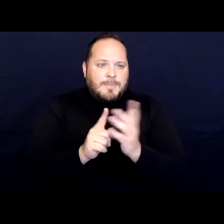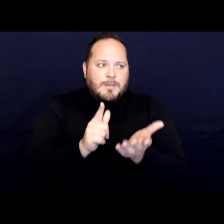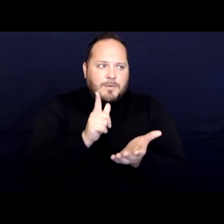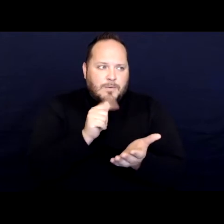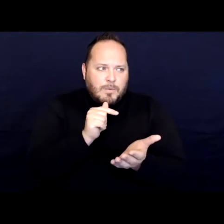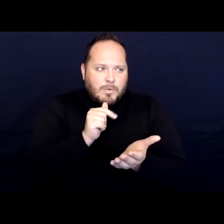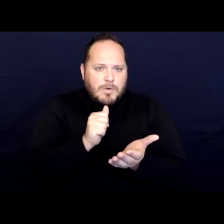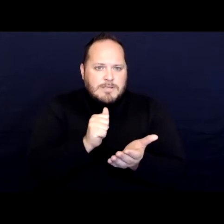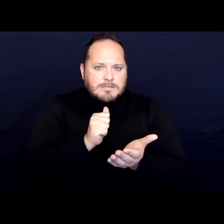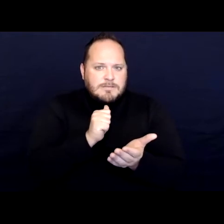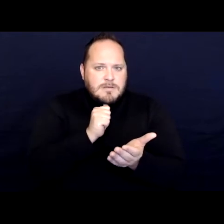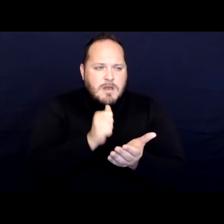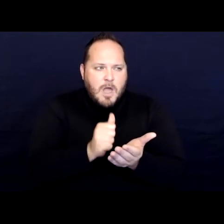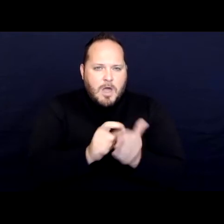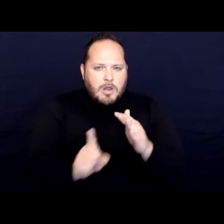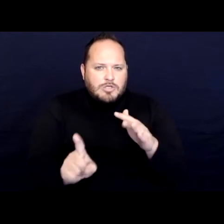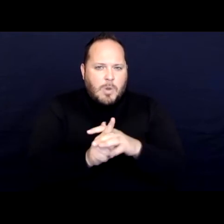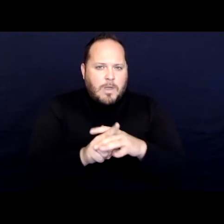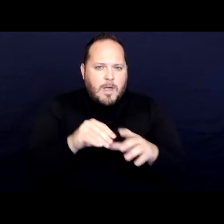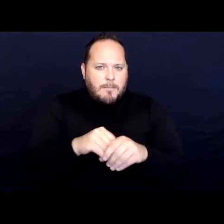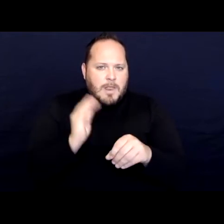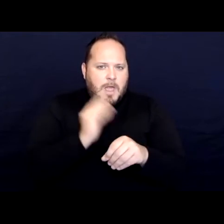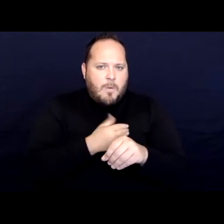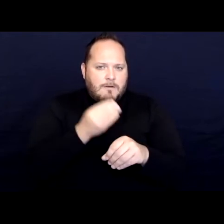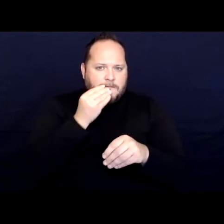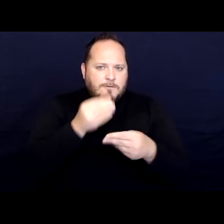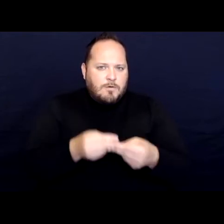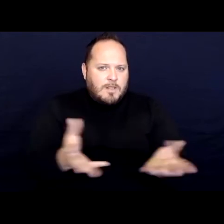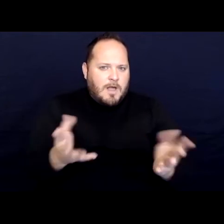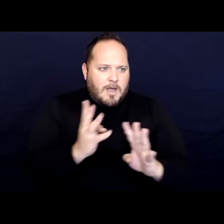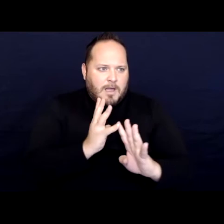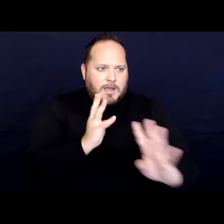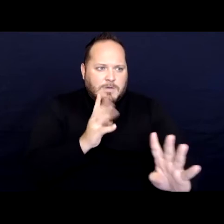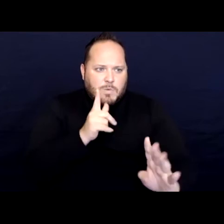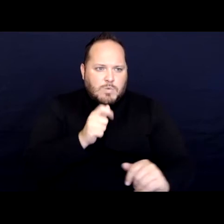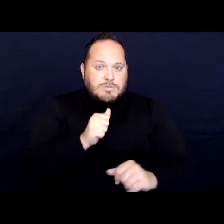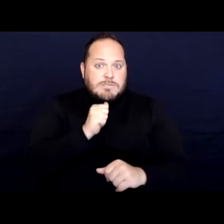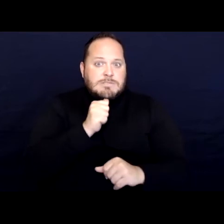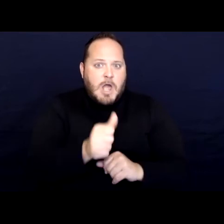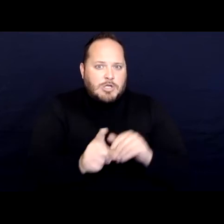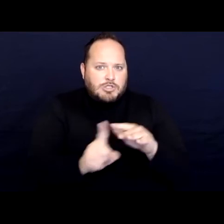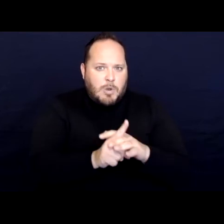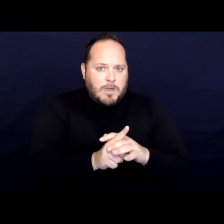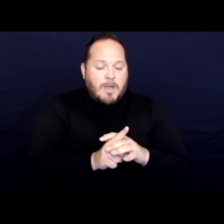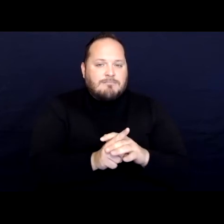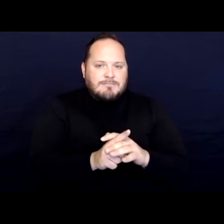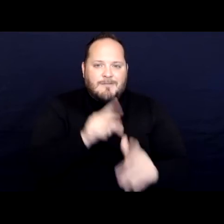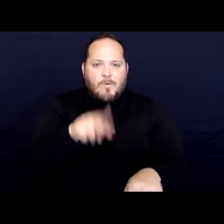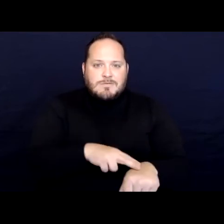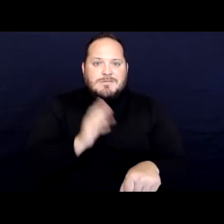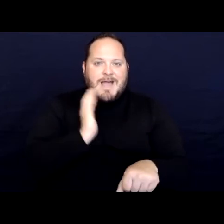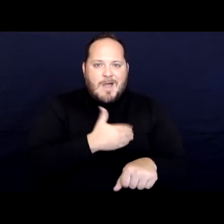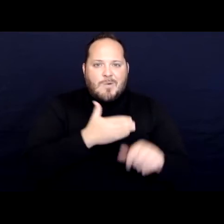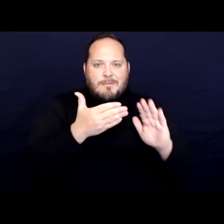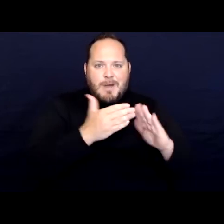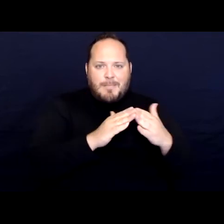showing up at the food lines and in the food banks? Um, and it was our population, of course, not only because